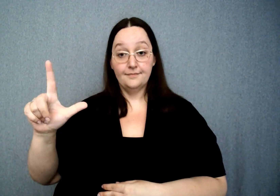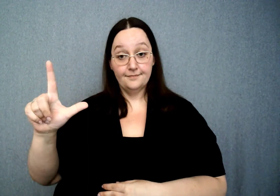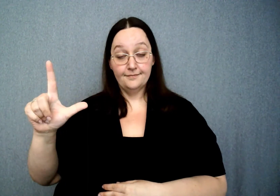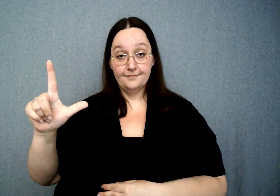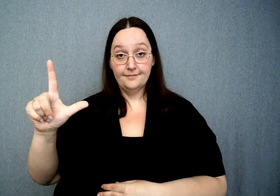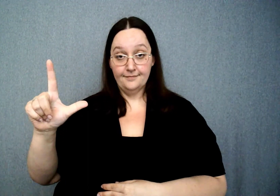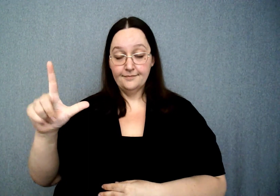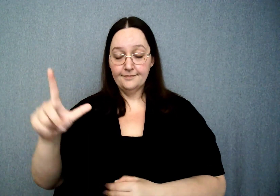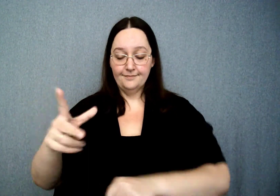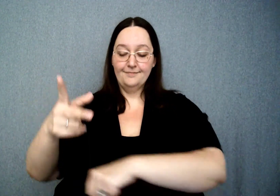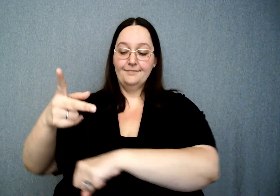Principal.